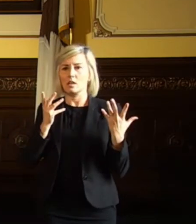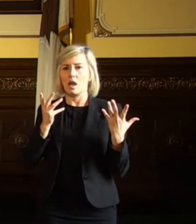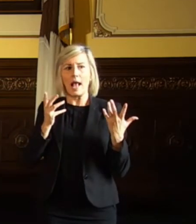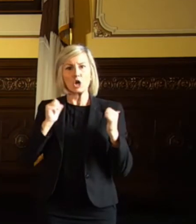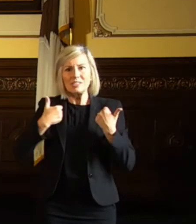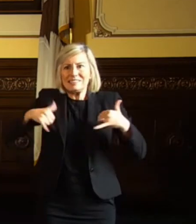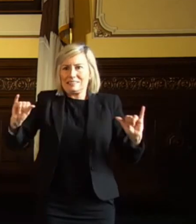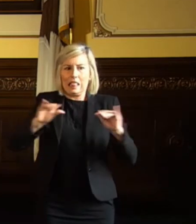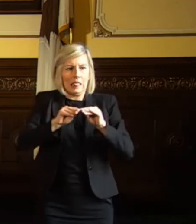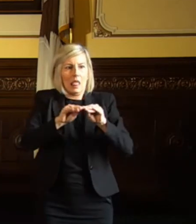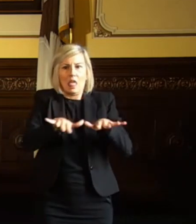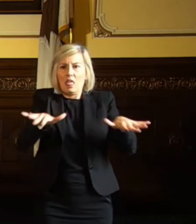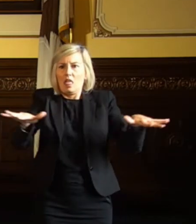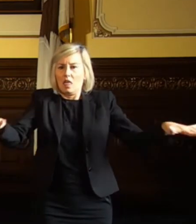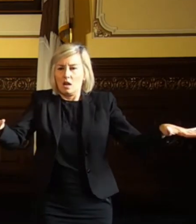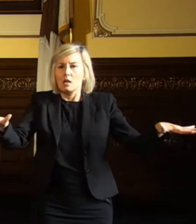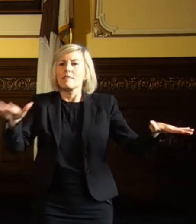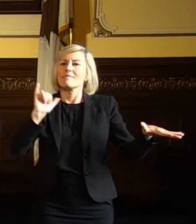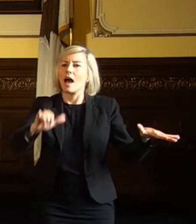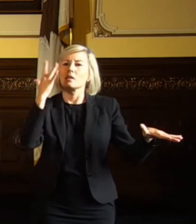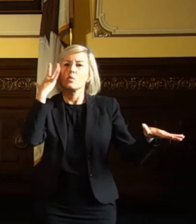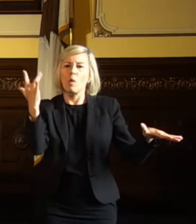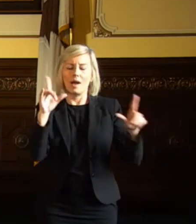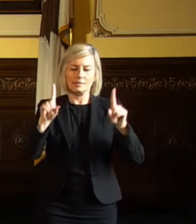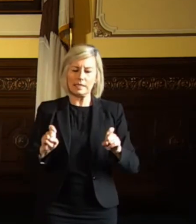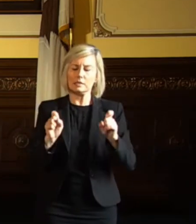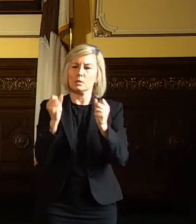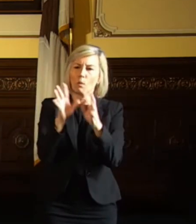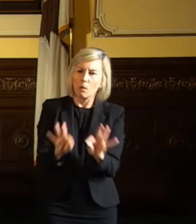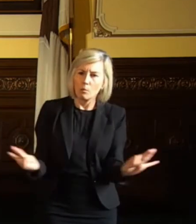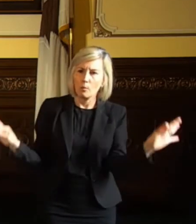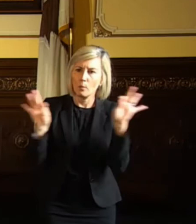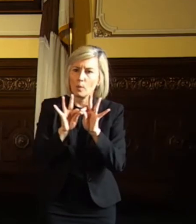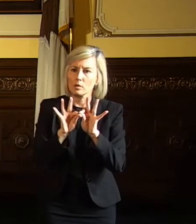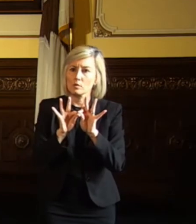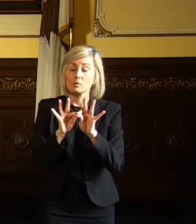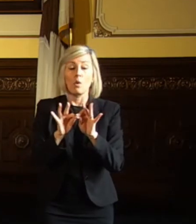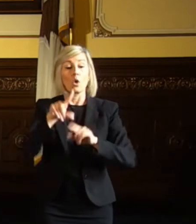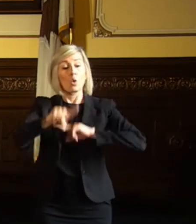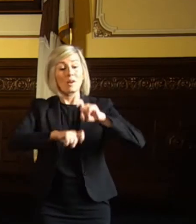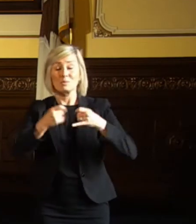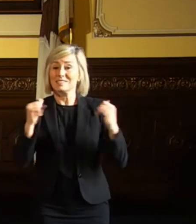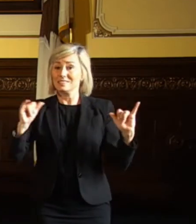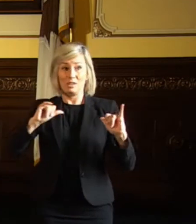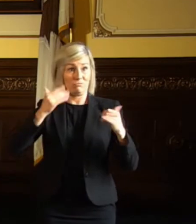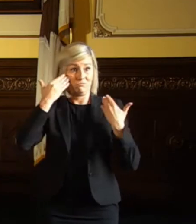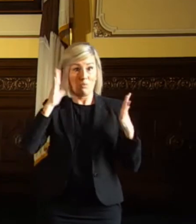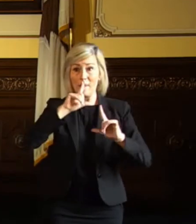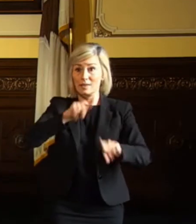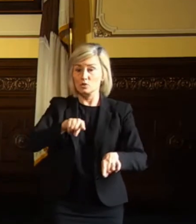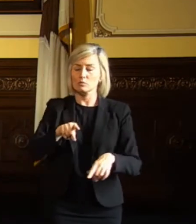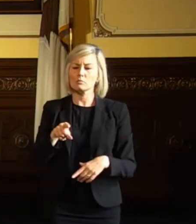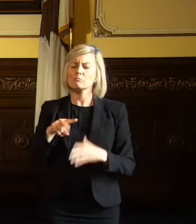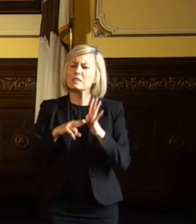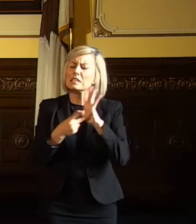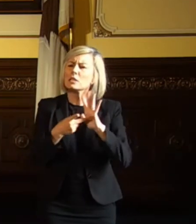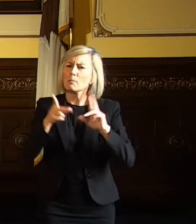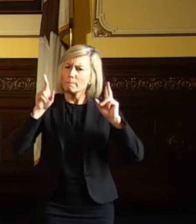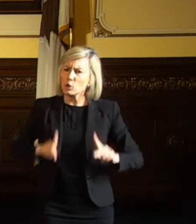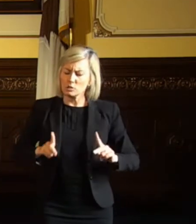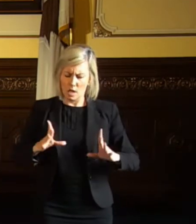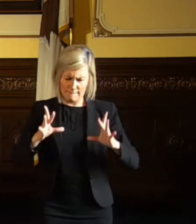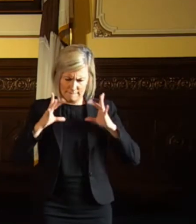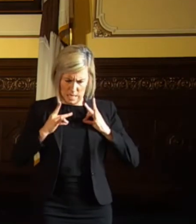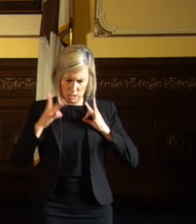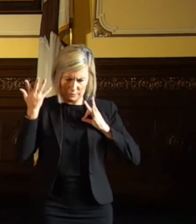so important. So there are still questions we don't have answers to, such as, after a person is infected with the